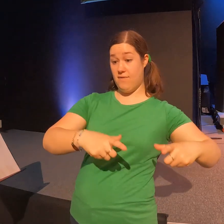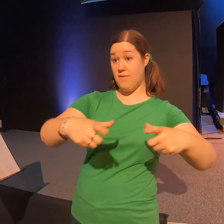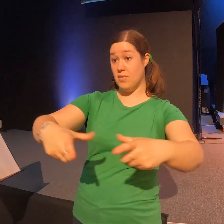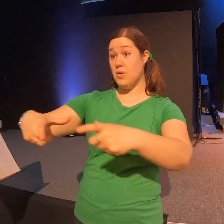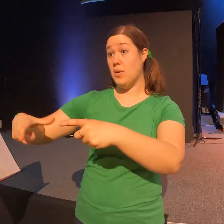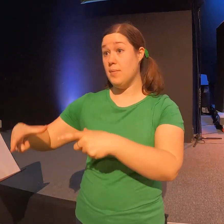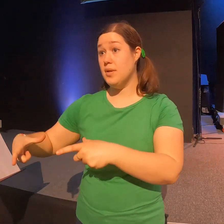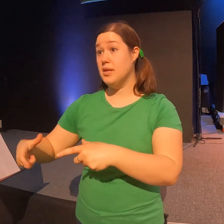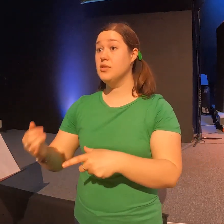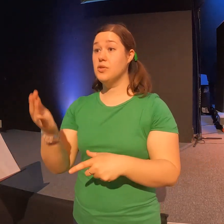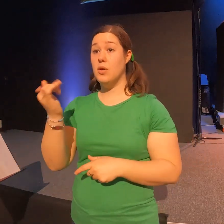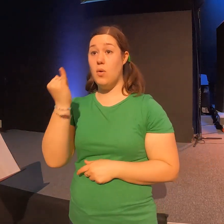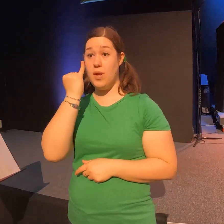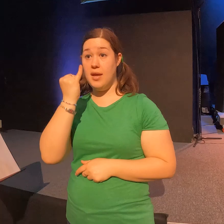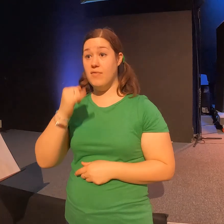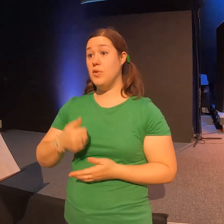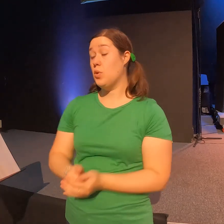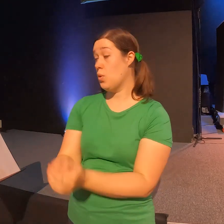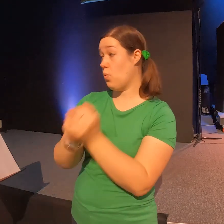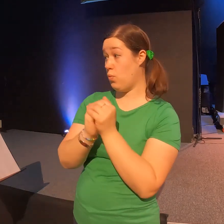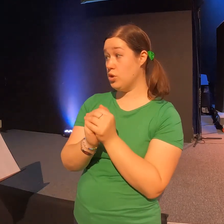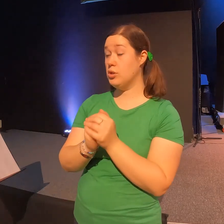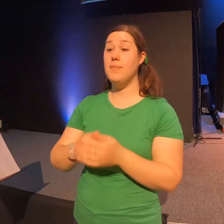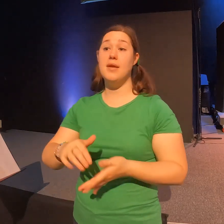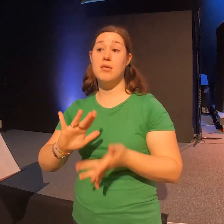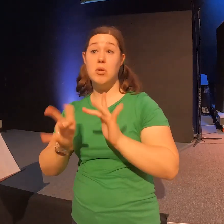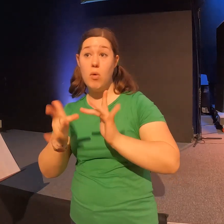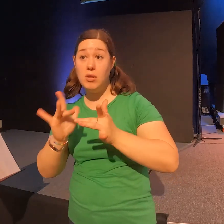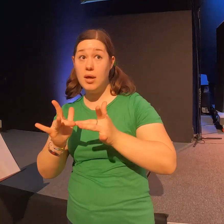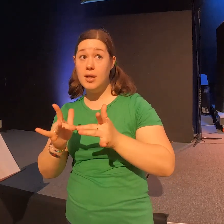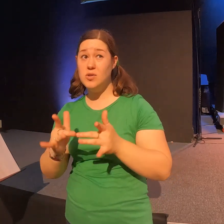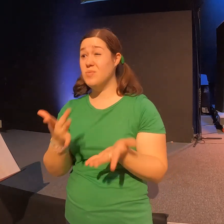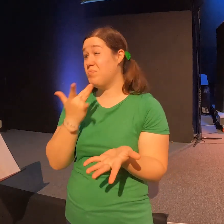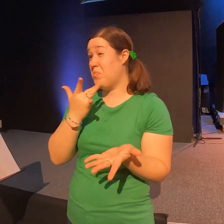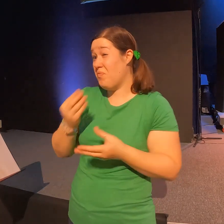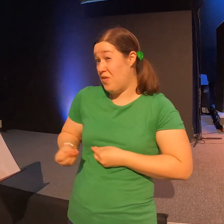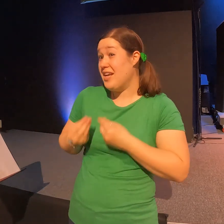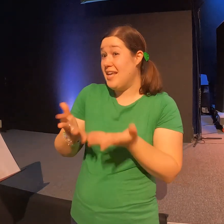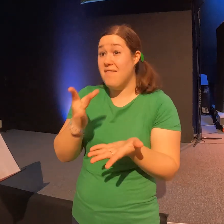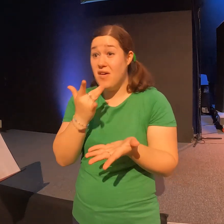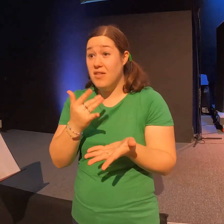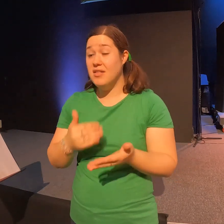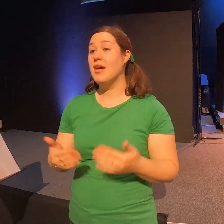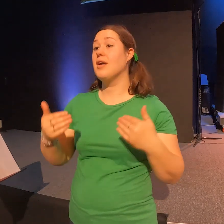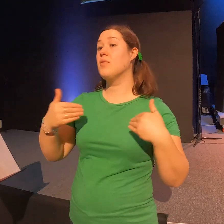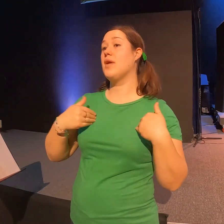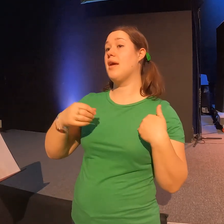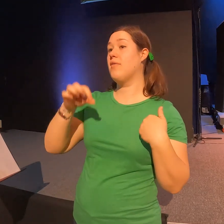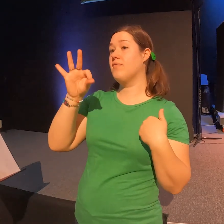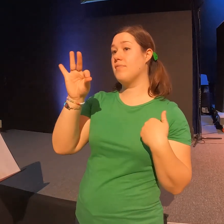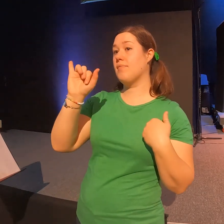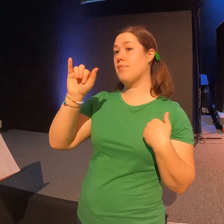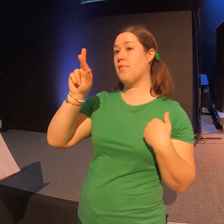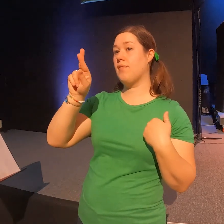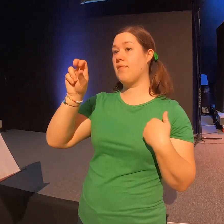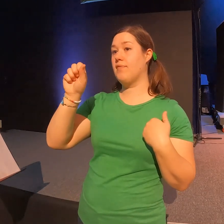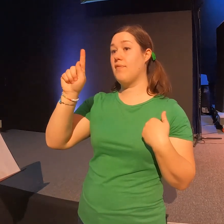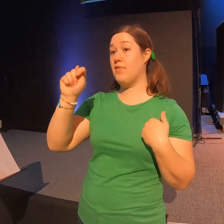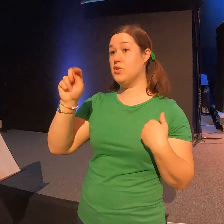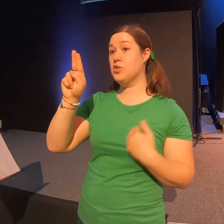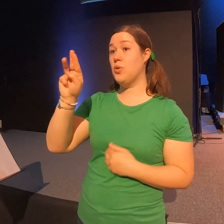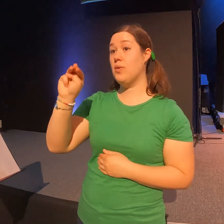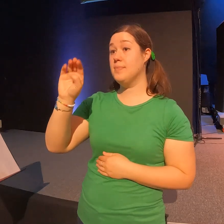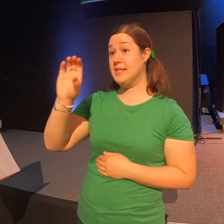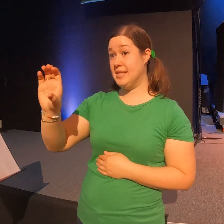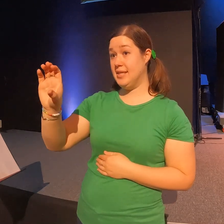online or prefer to give online, that link to give is firstumc.org/give. But friends, however you choose to use this time, may we keep those